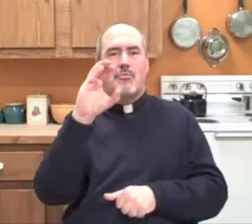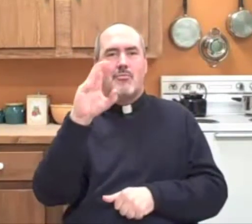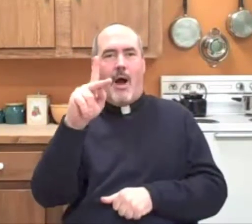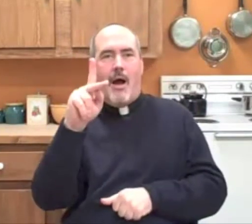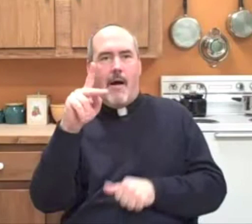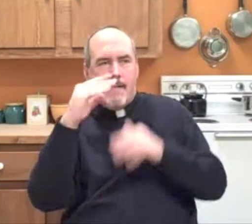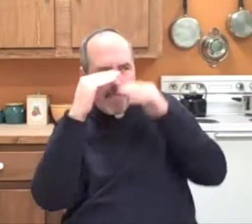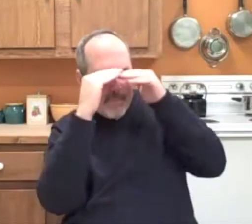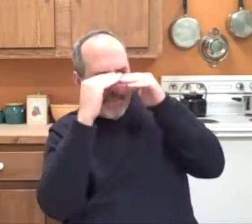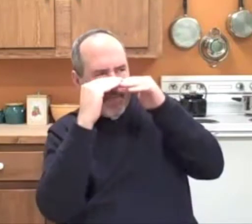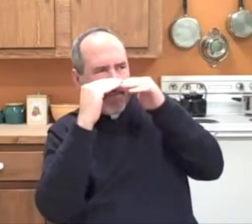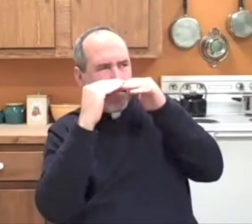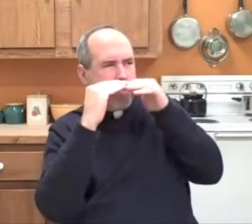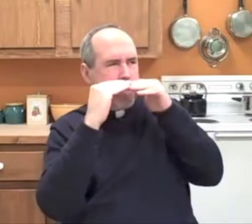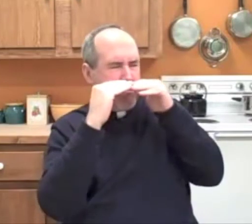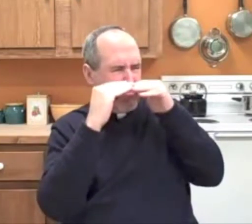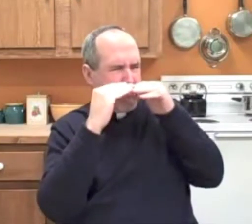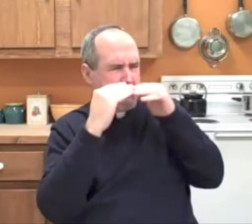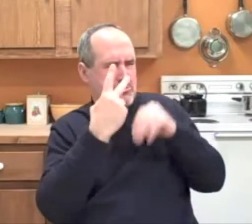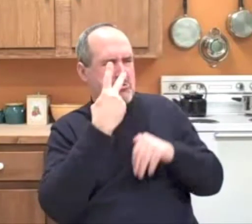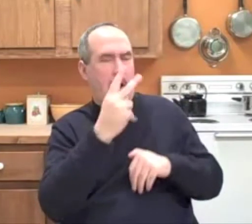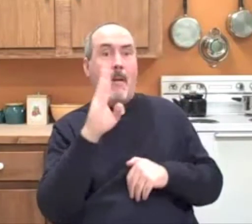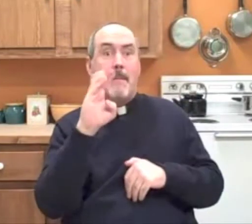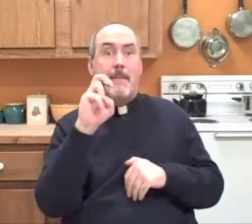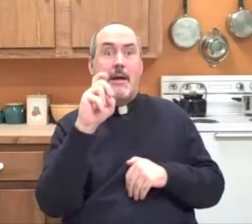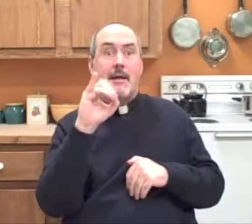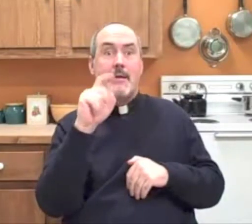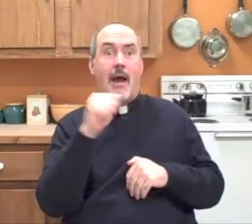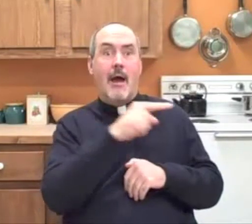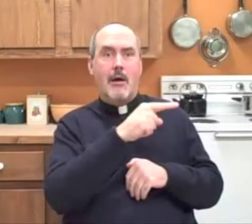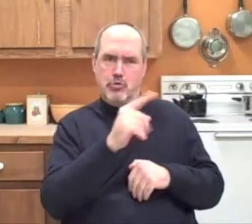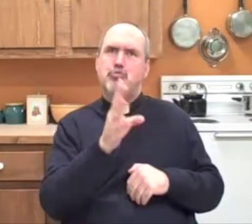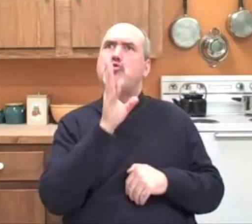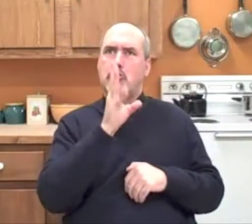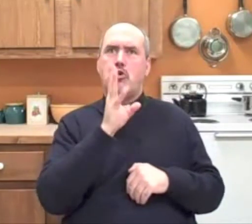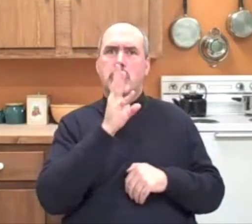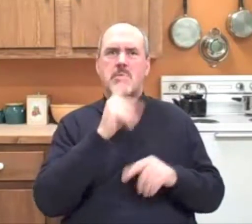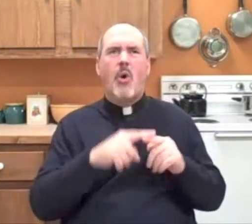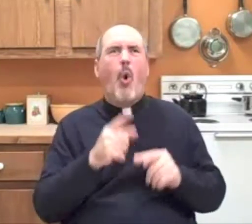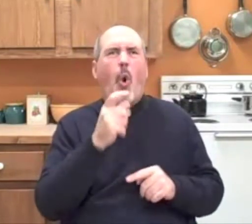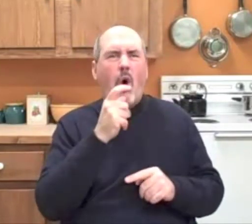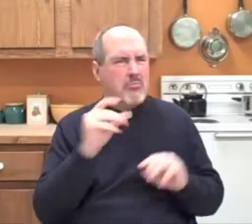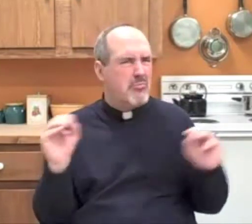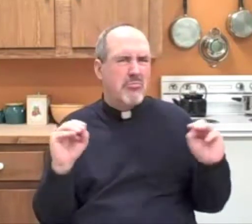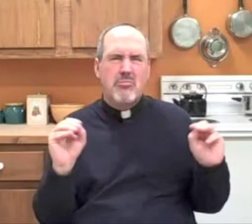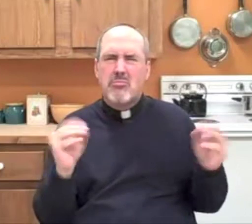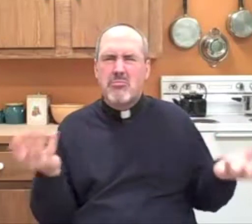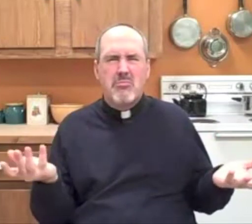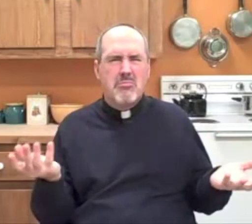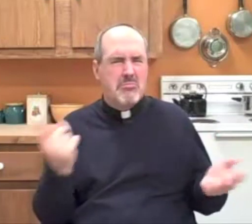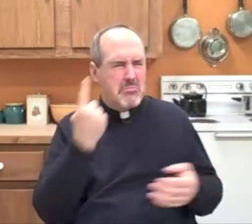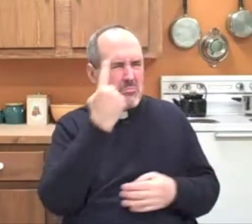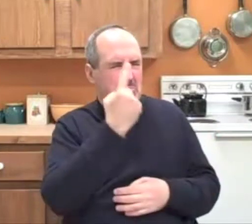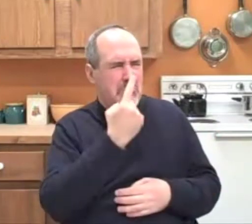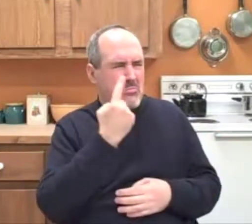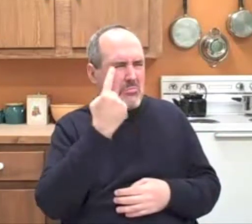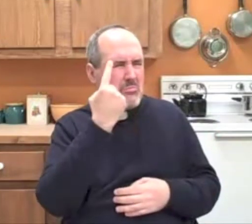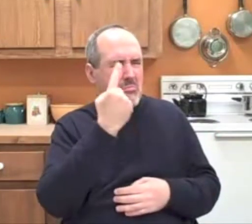the rock, she could see Benedicta standing there speaking, but the woman couldn't see anybody. All of a sudden,